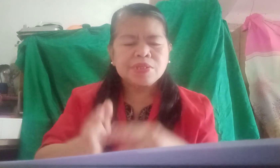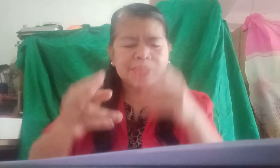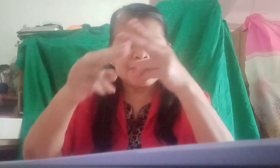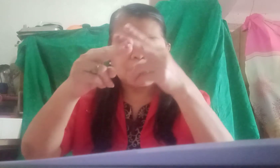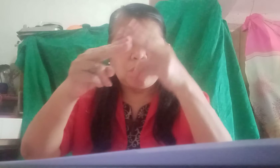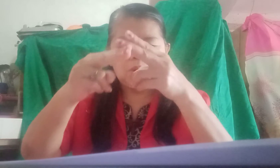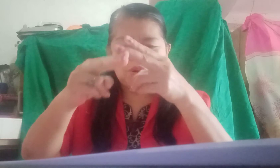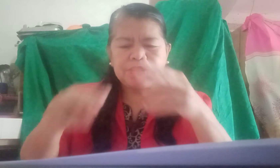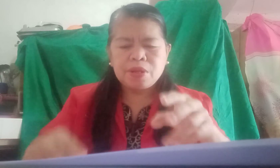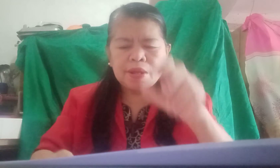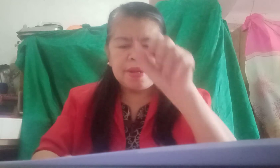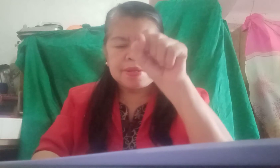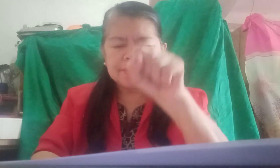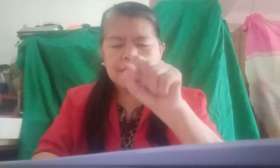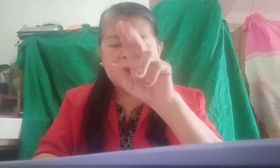is called